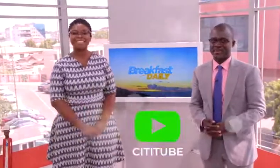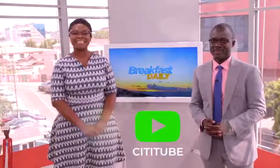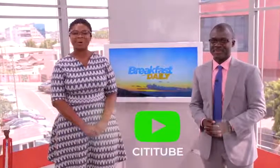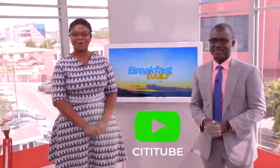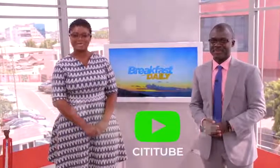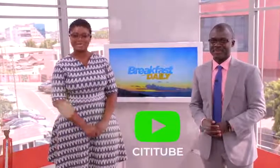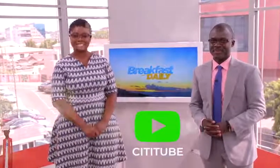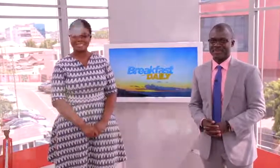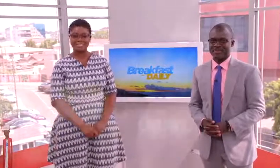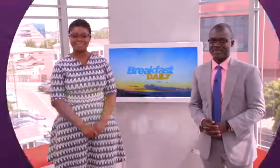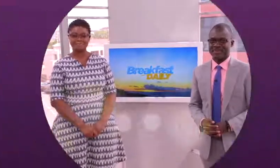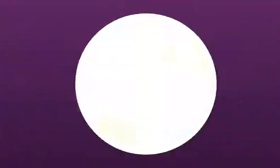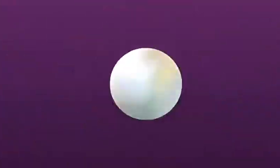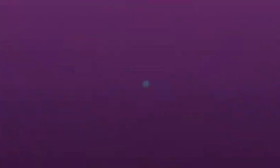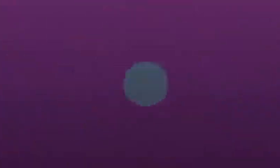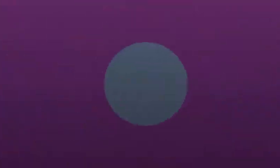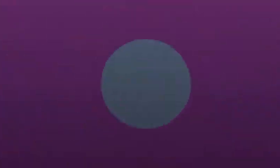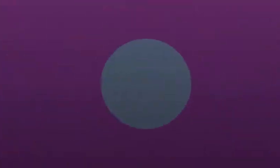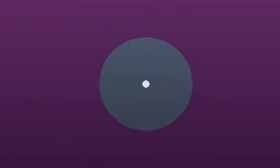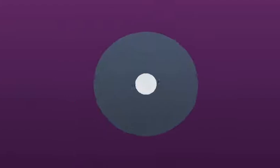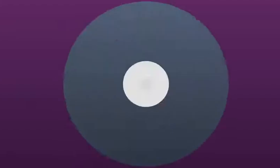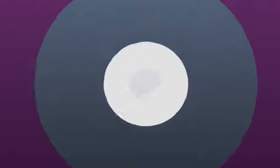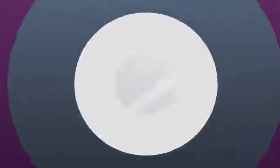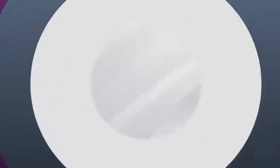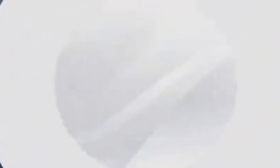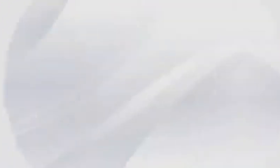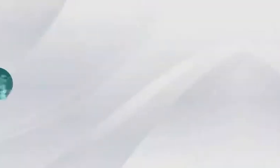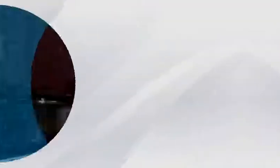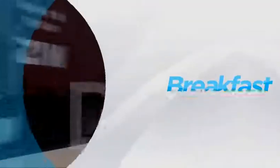Daily on Citi TV. Join the Breakfast Daily team Monday through Fridays from